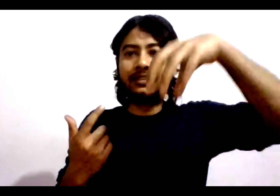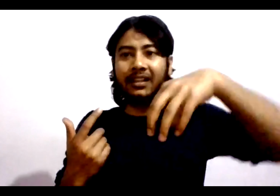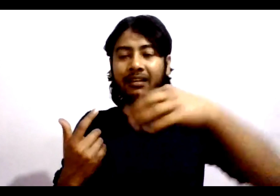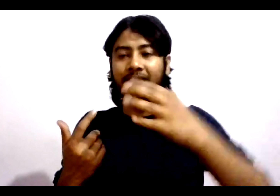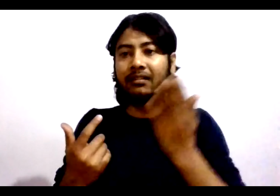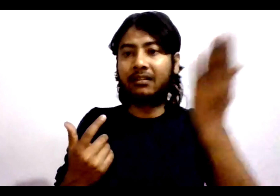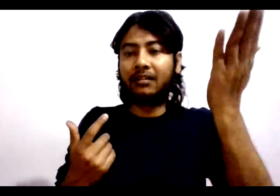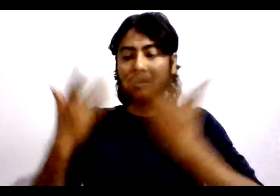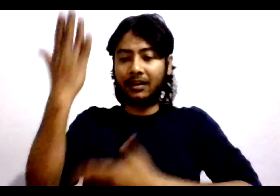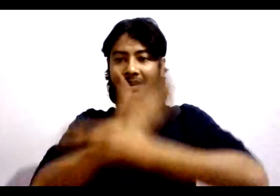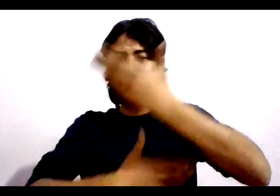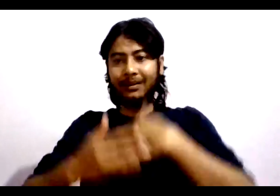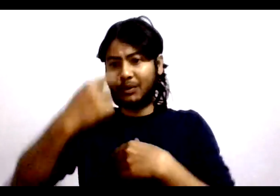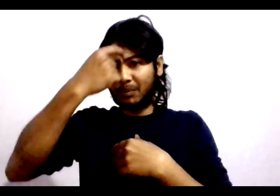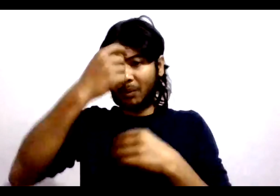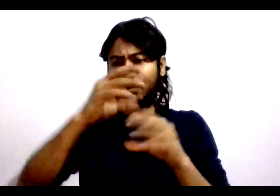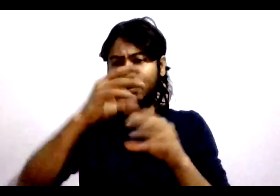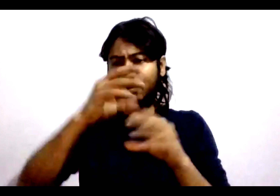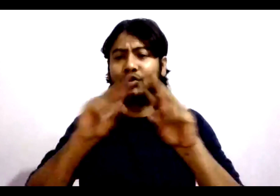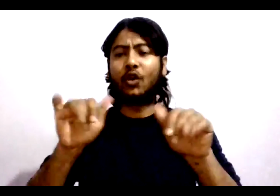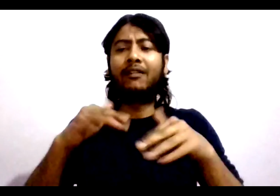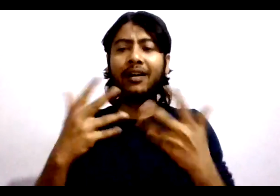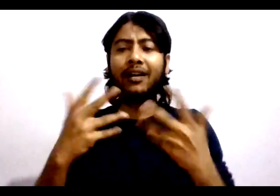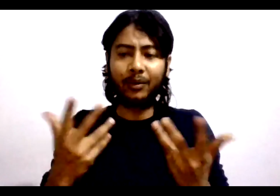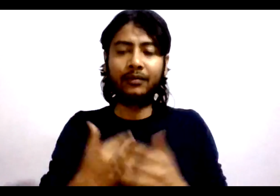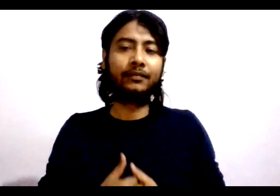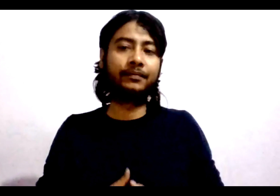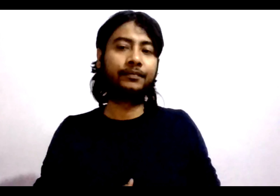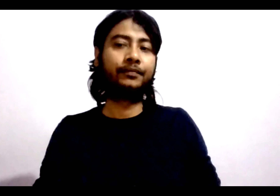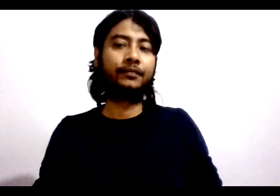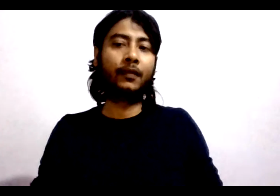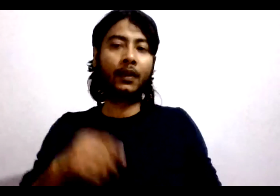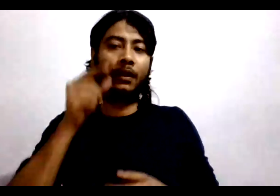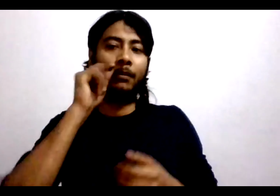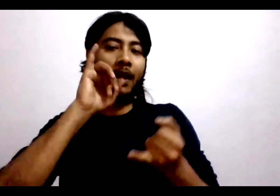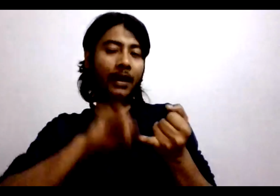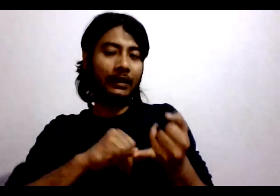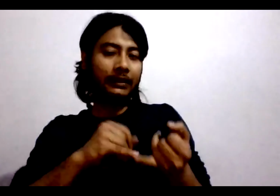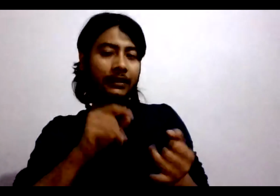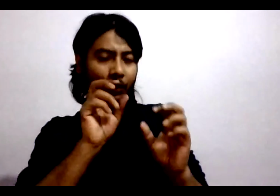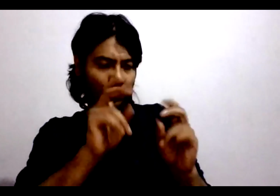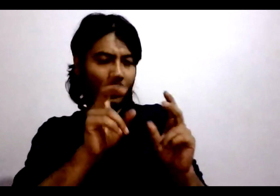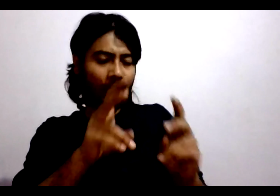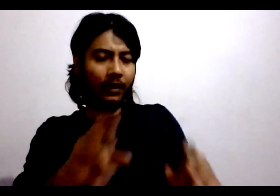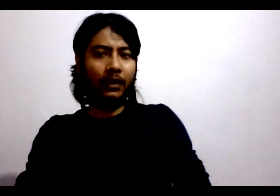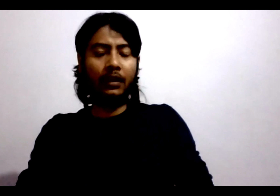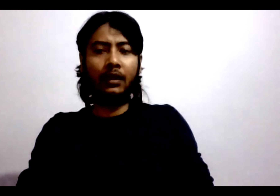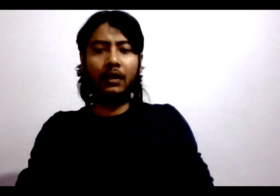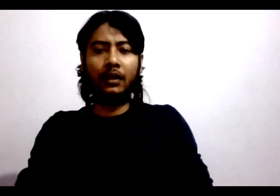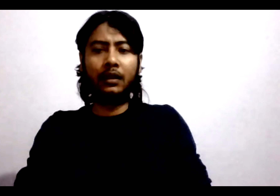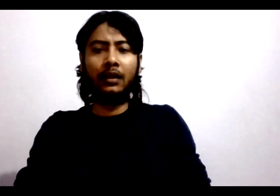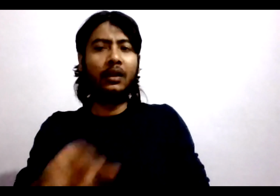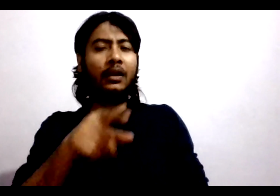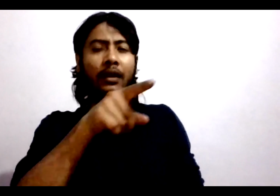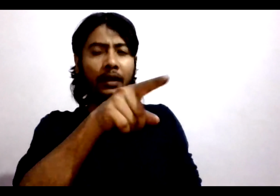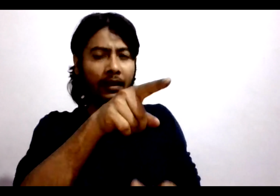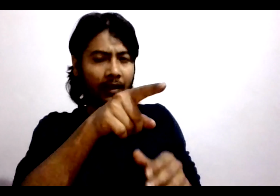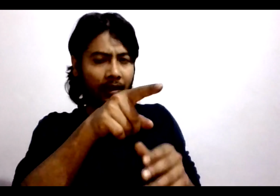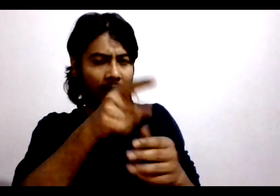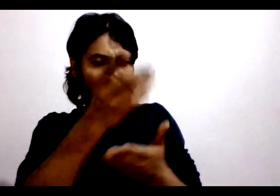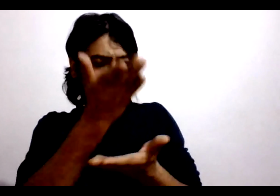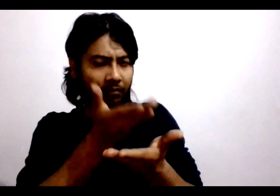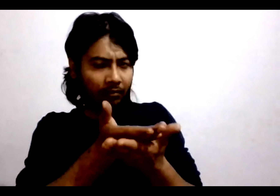issues resolved? Okay. See, okay. So are you suggesting that the disability should be? I know there is a lot